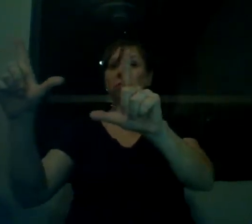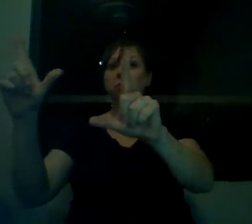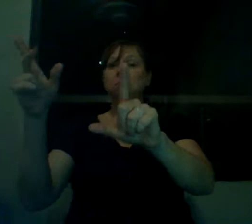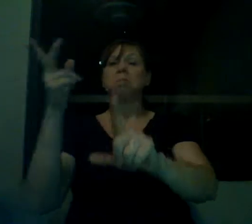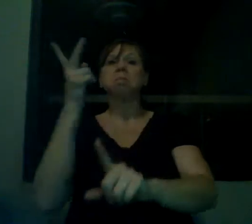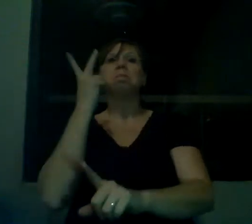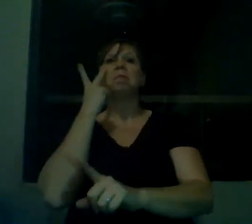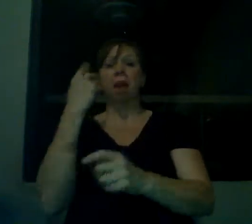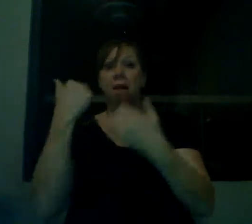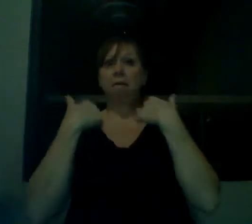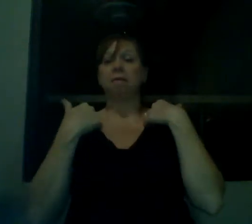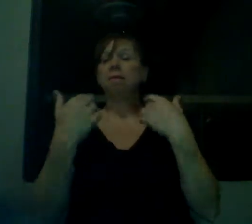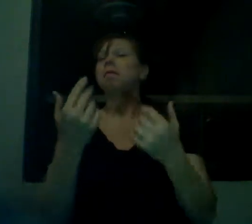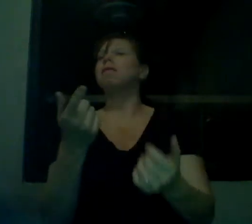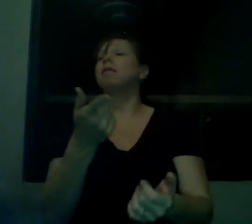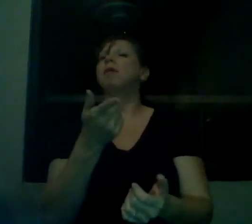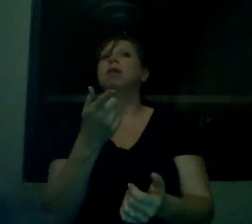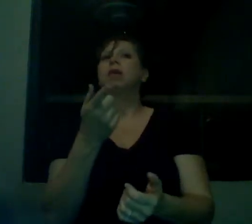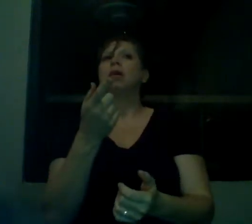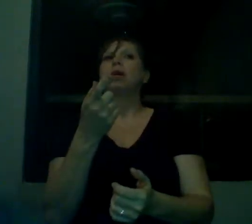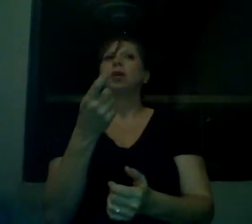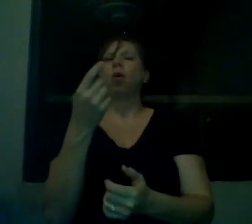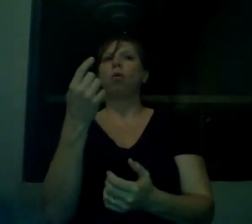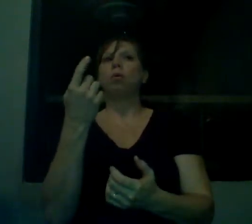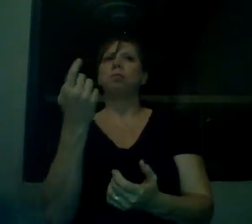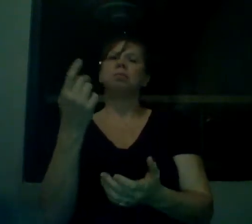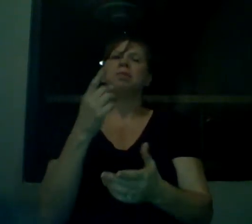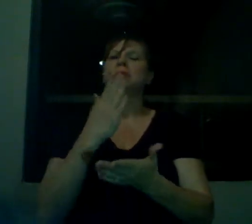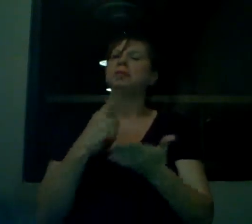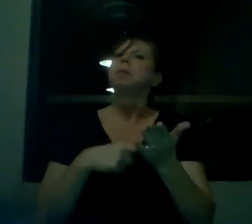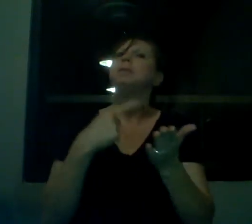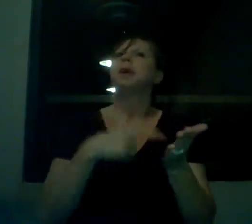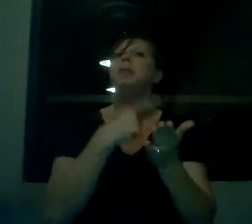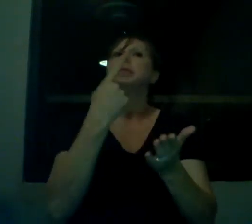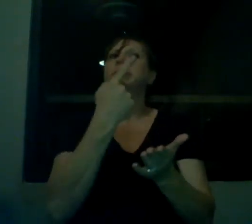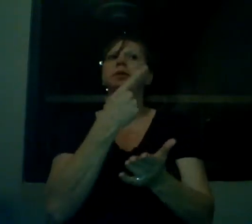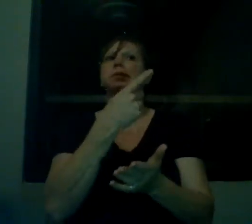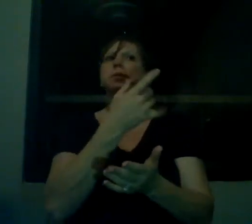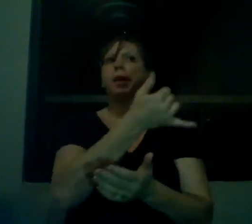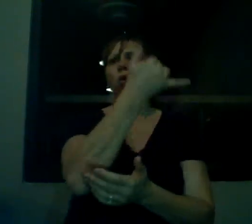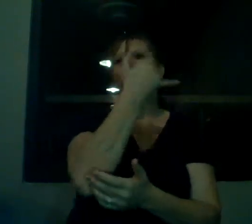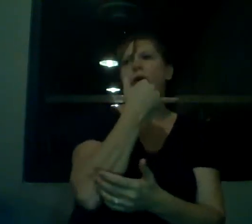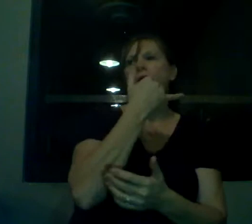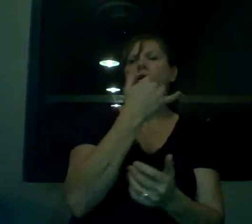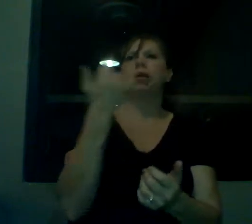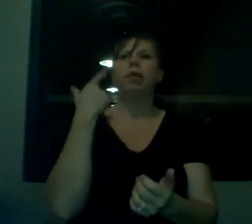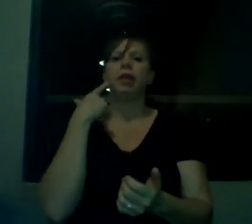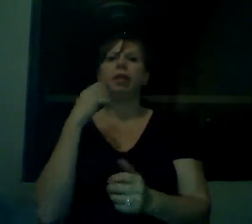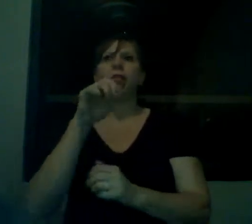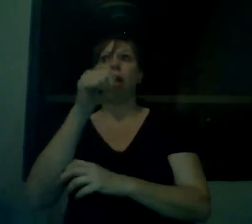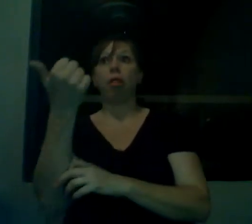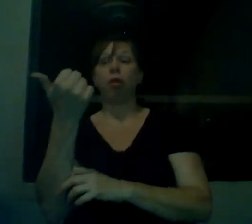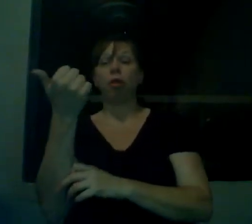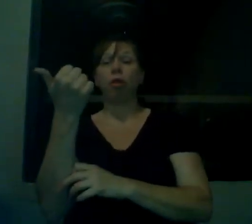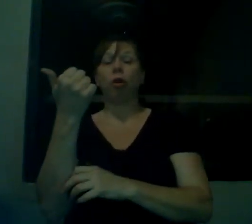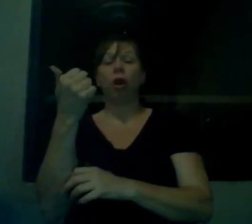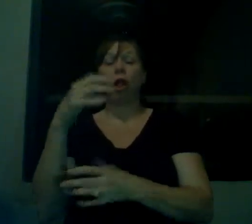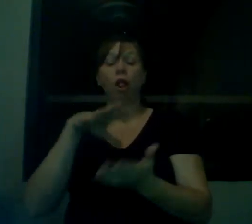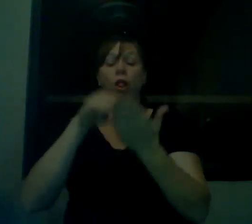snippet back and there's actual something going on. And then, of course, there's the tactile learner. And that is definitely